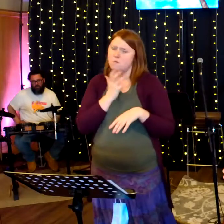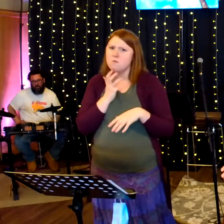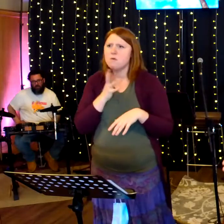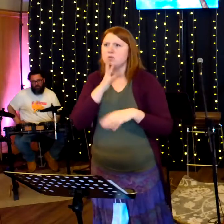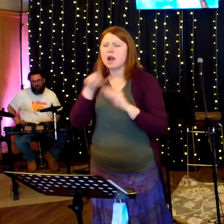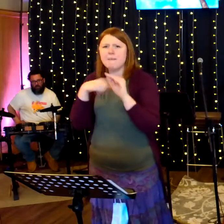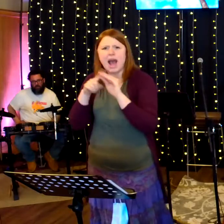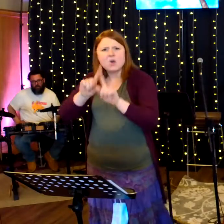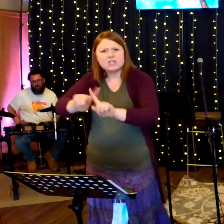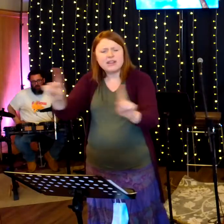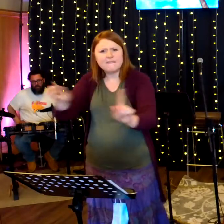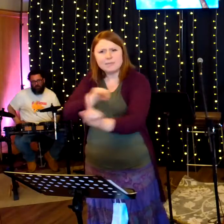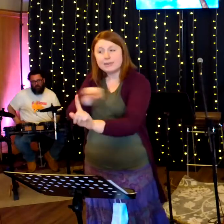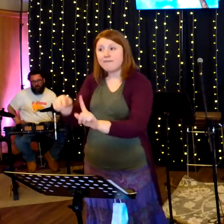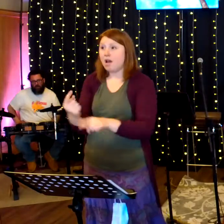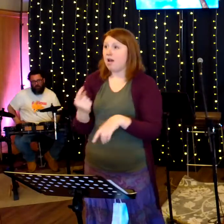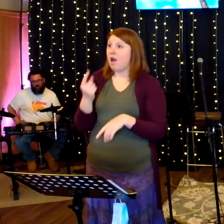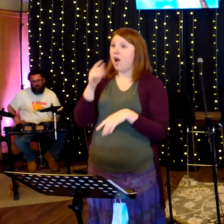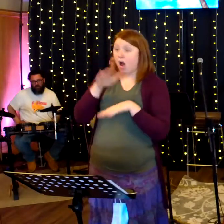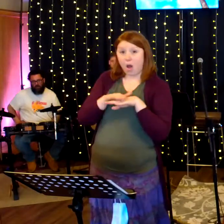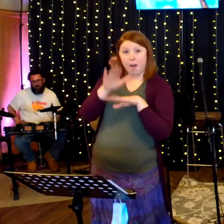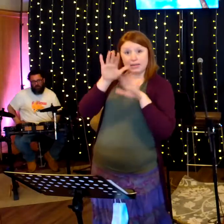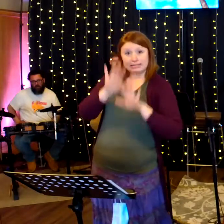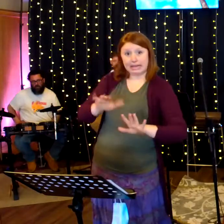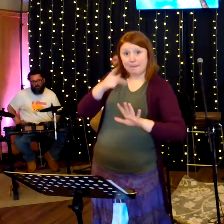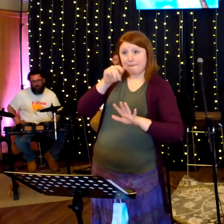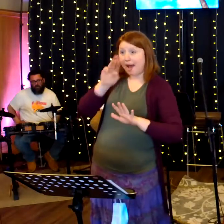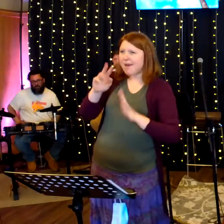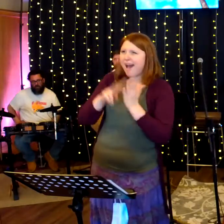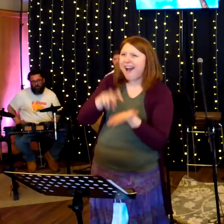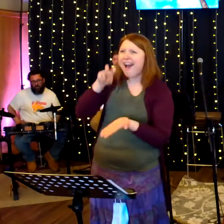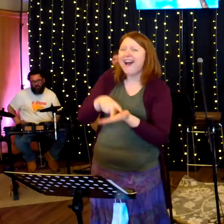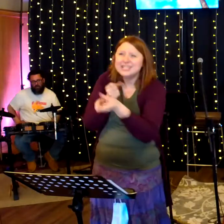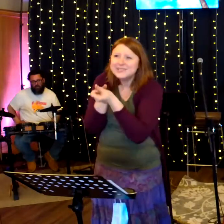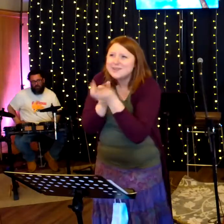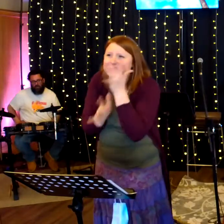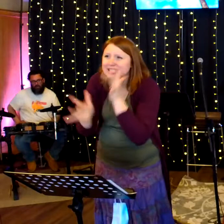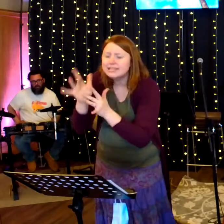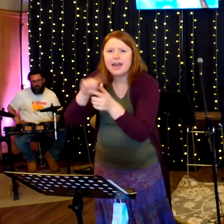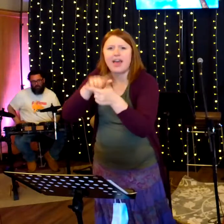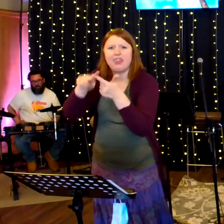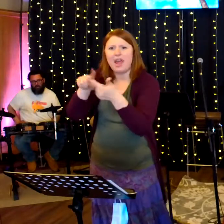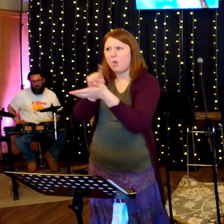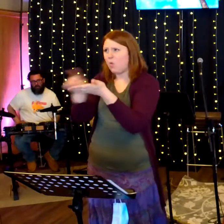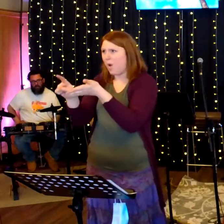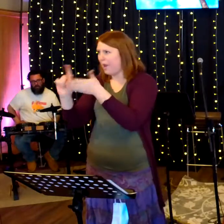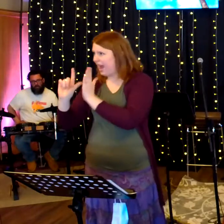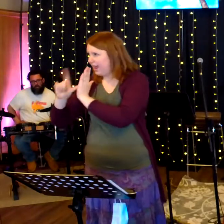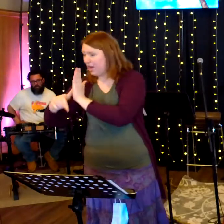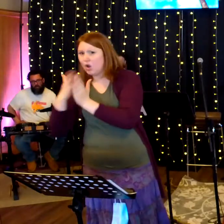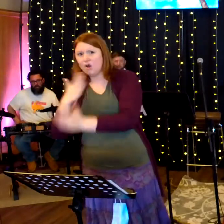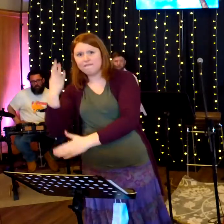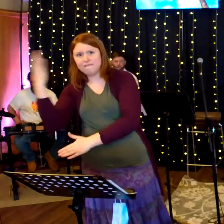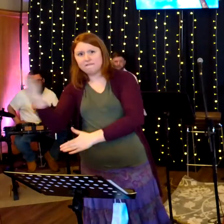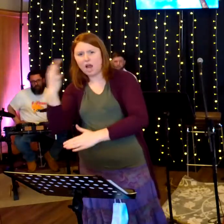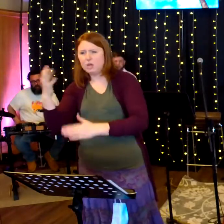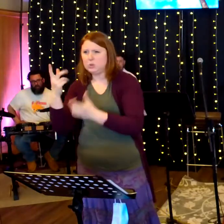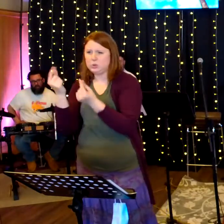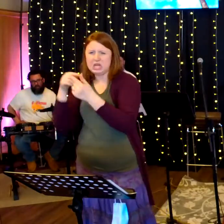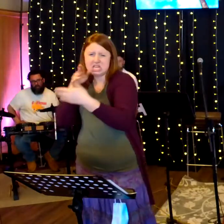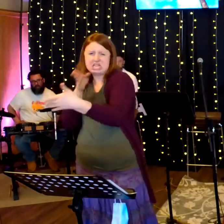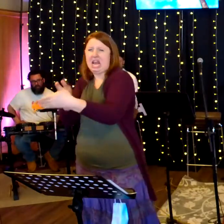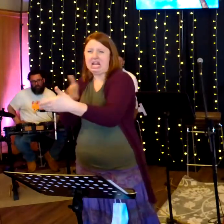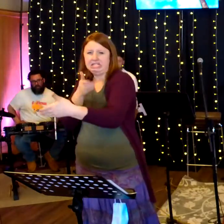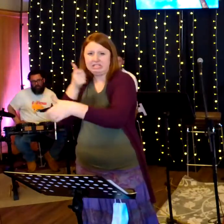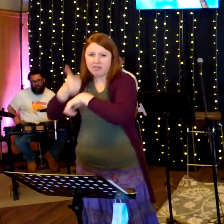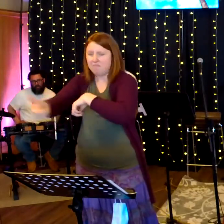was from the crowd on Good Friday. And like I said, all these messages are available online, so I would encourage you to take a look at them if you've